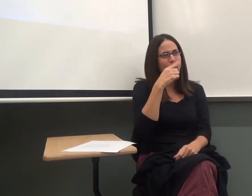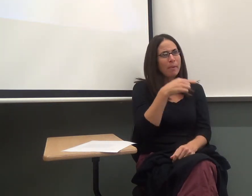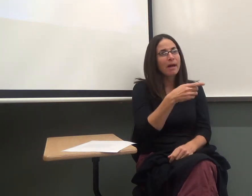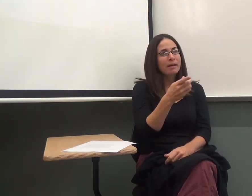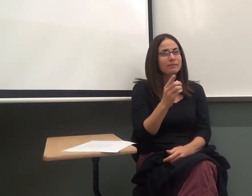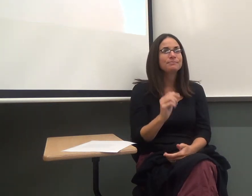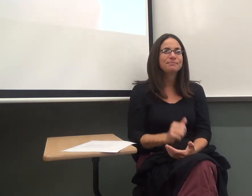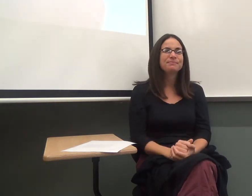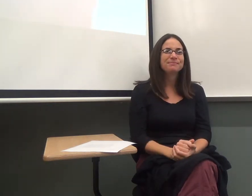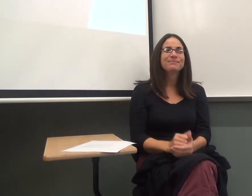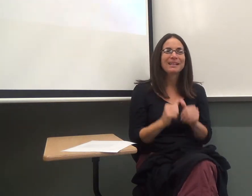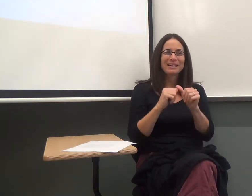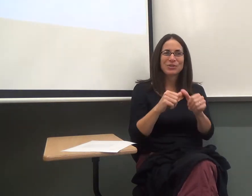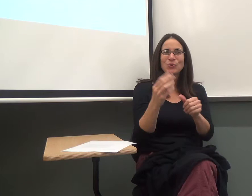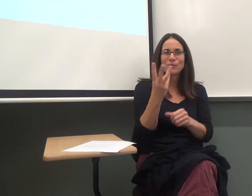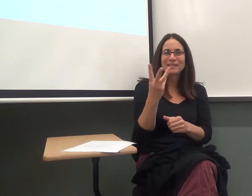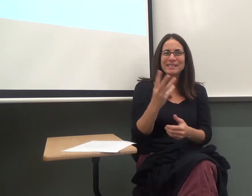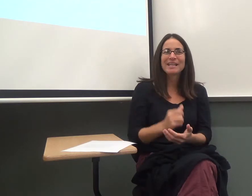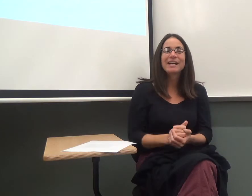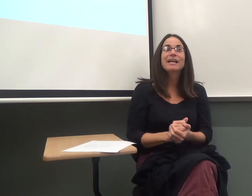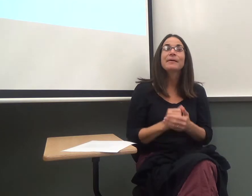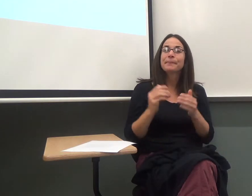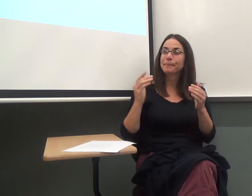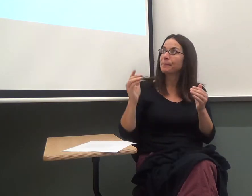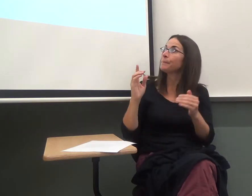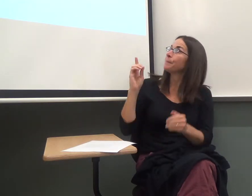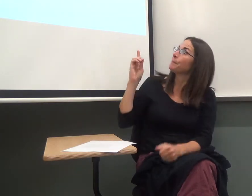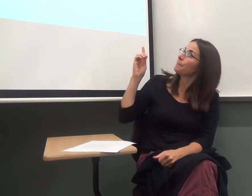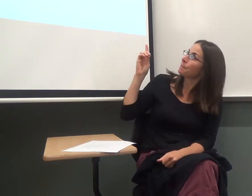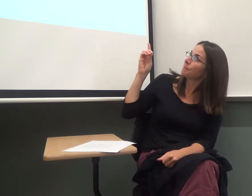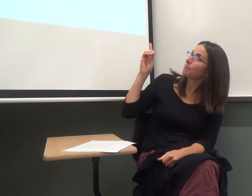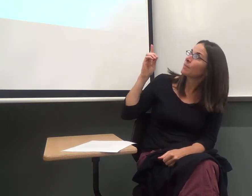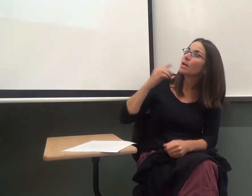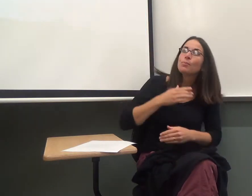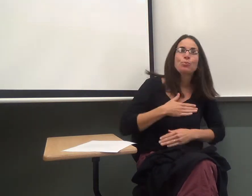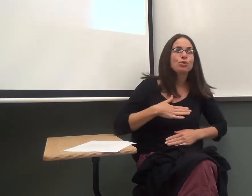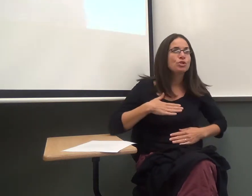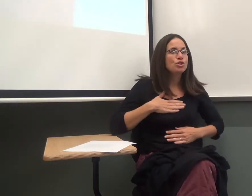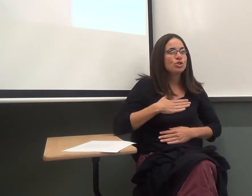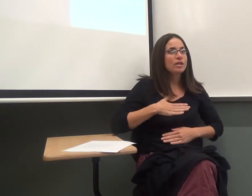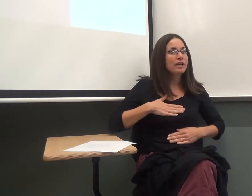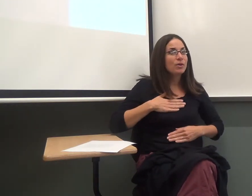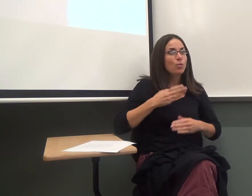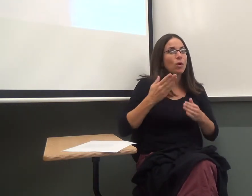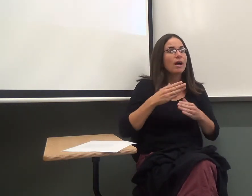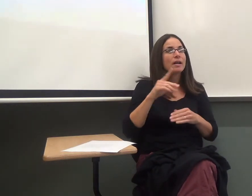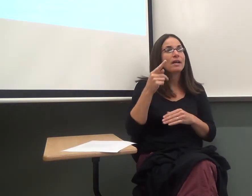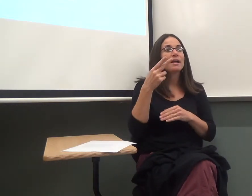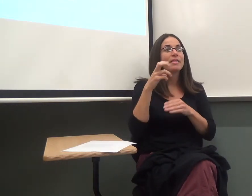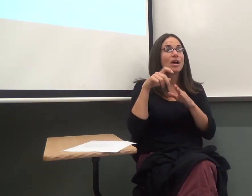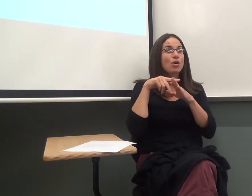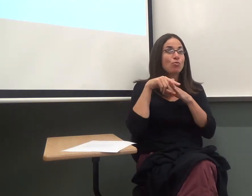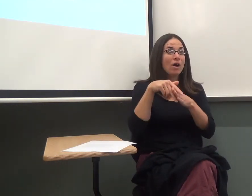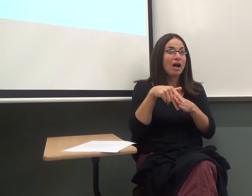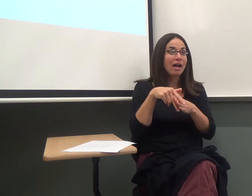So, now appreciation. Oh, what are we appreciating? The ride. Right. And that means that for is what?